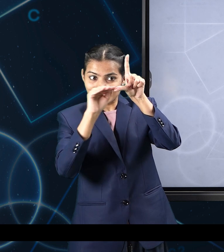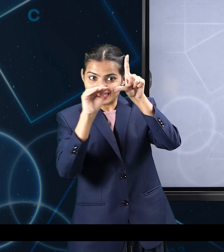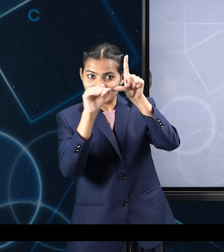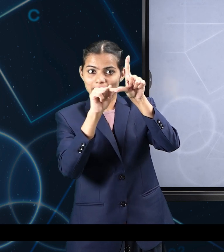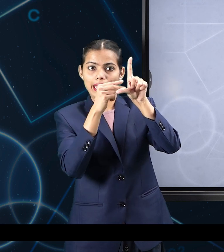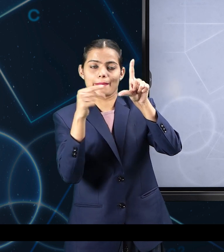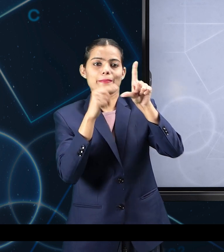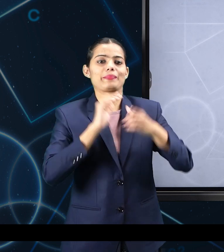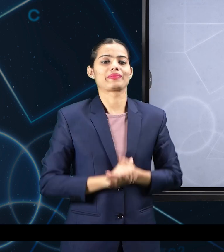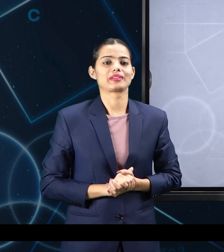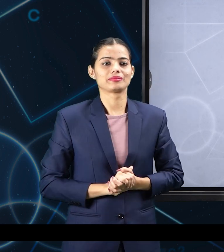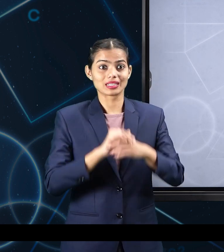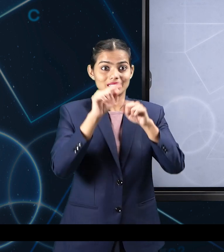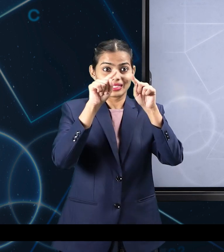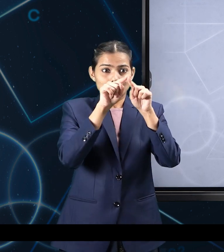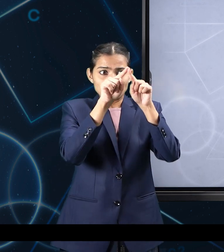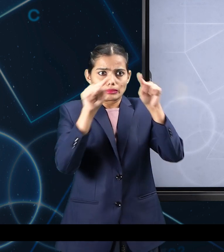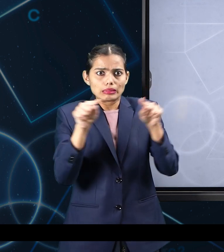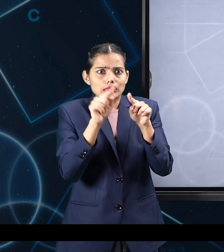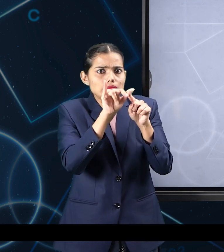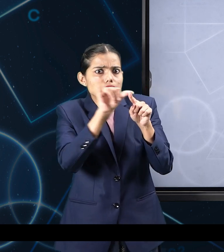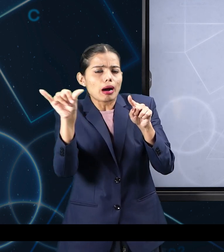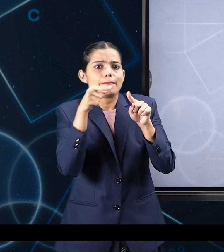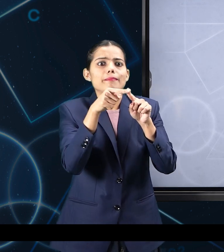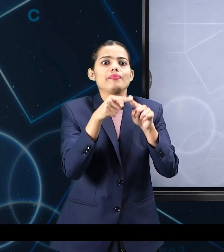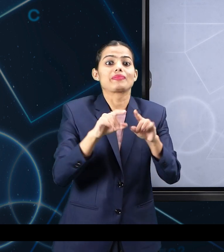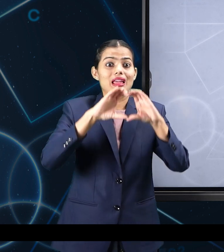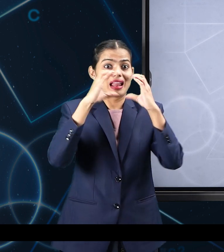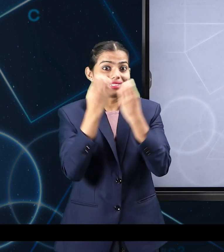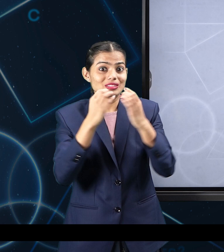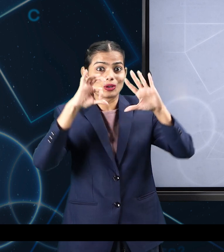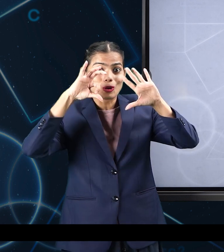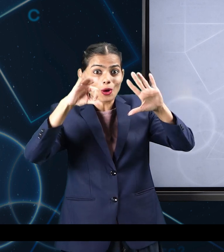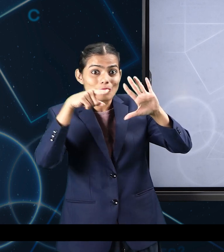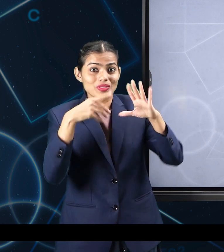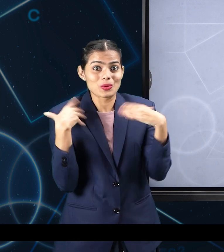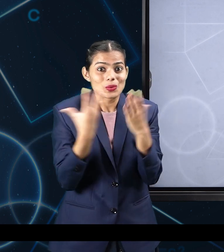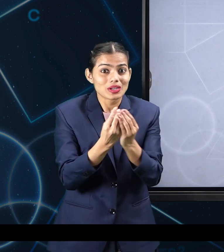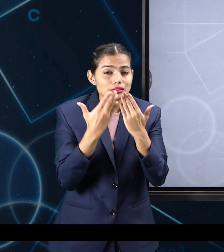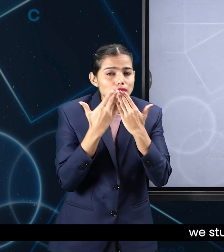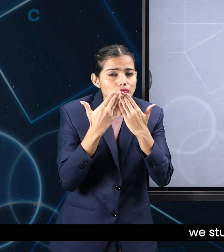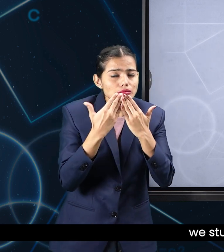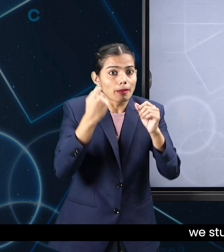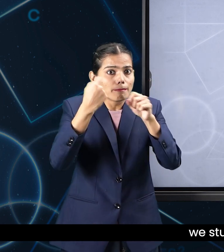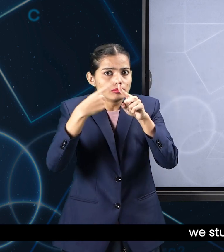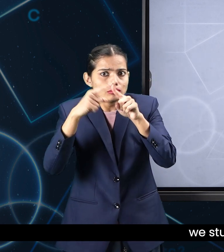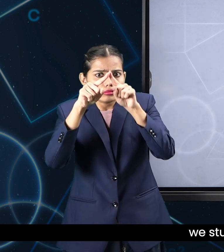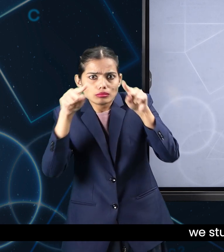similar triangles. In class 9th, we studied congruent